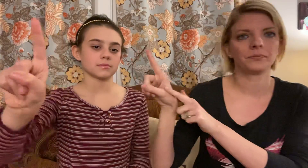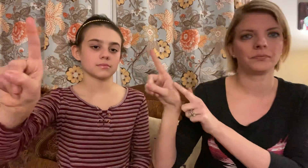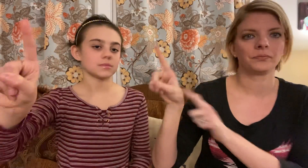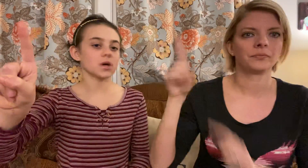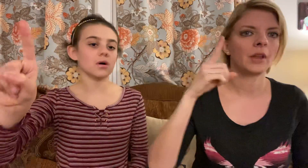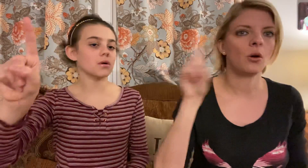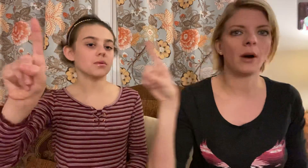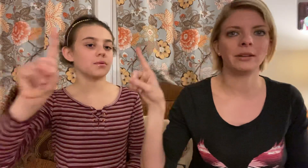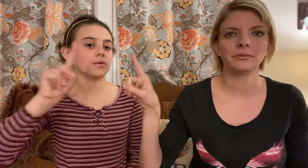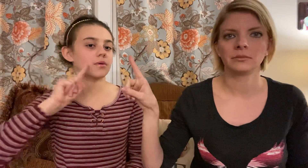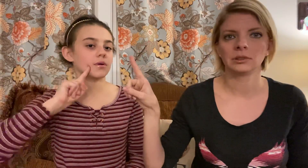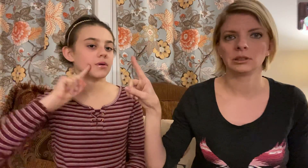A 1.